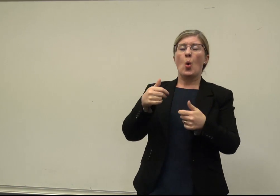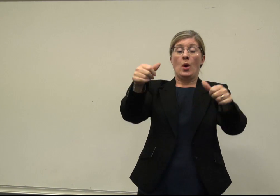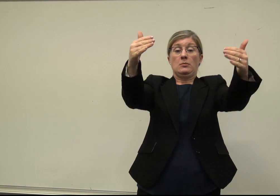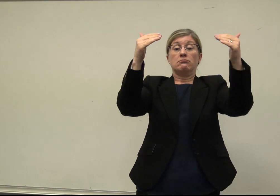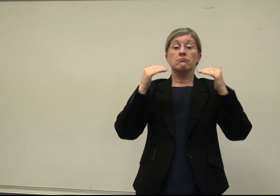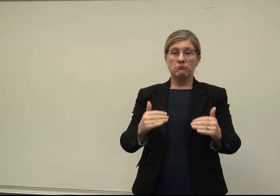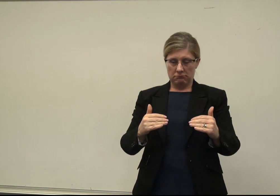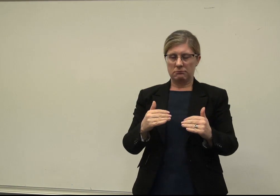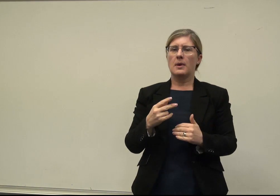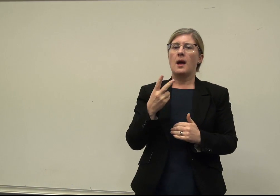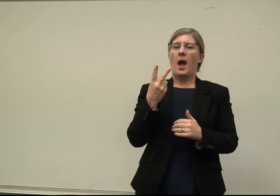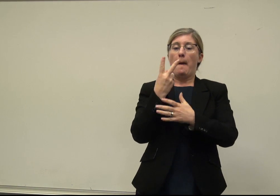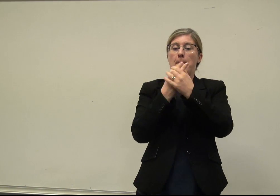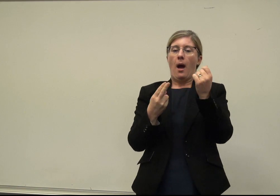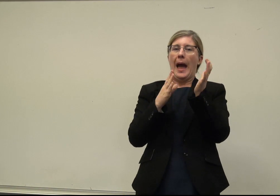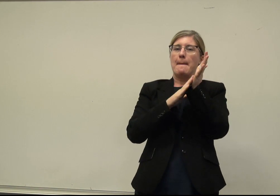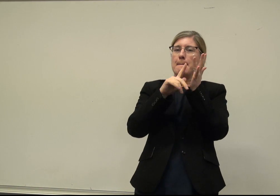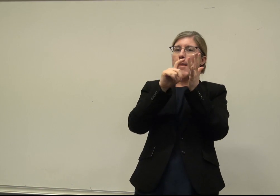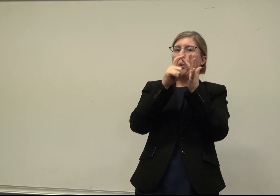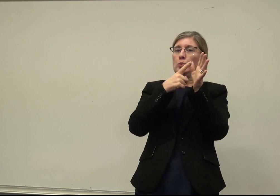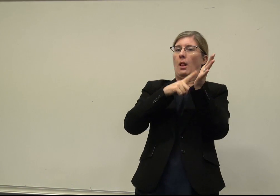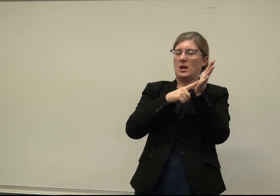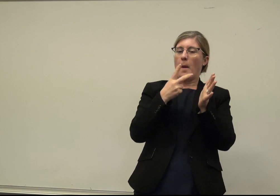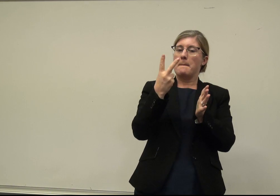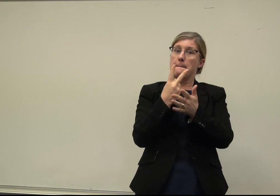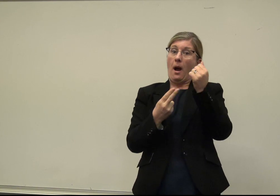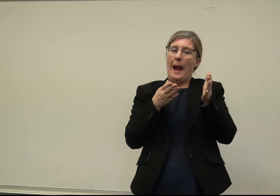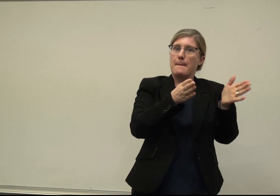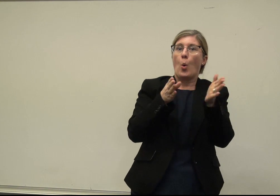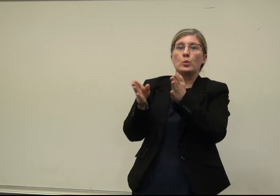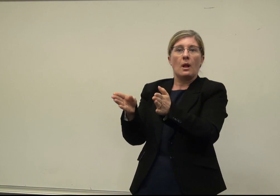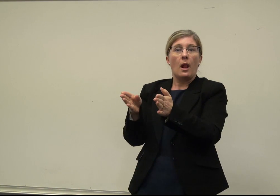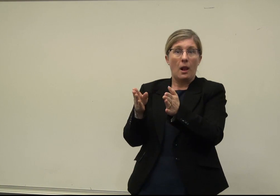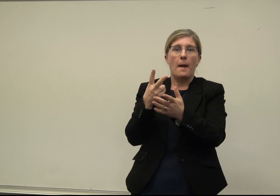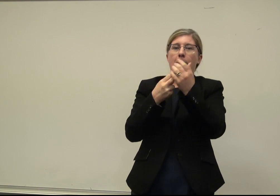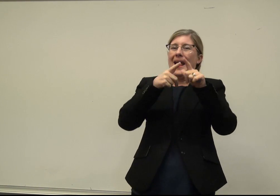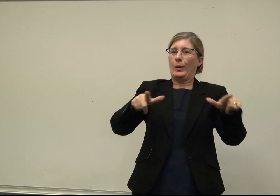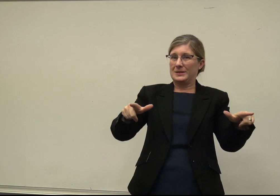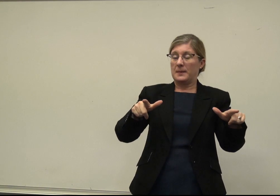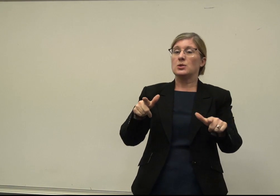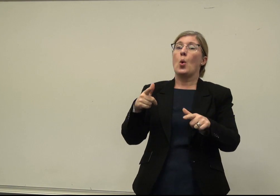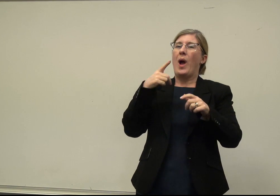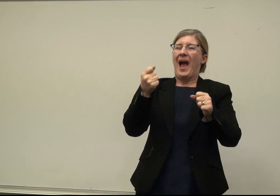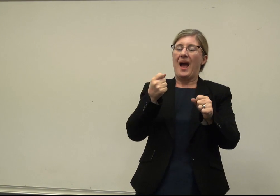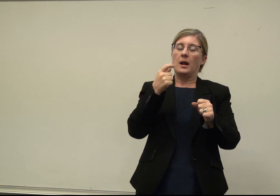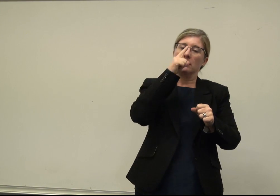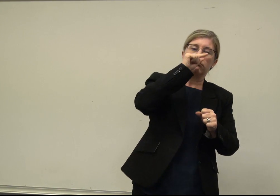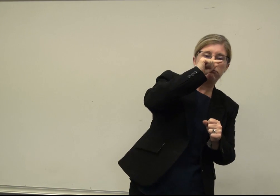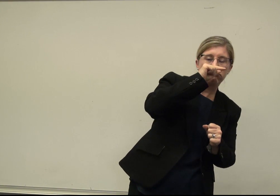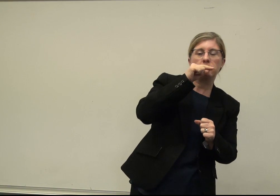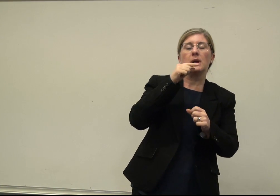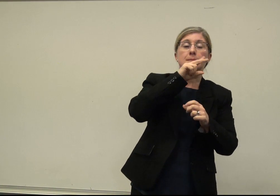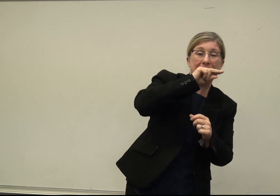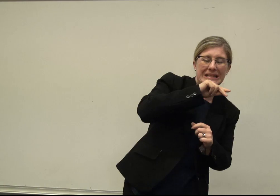spoken language and a sign language. So they can be hearing children of deaf parents, so the so-called coda